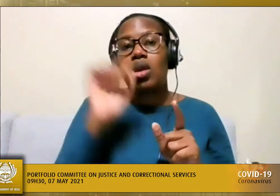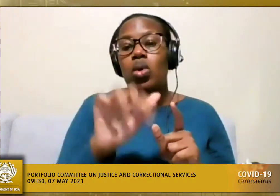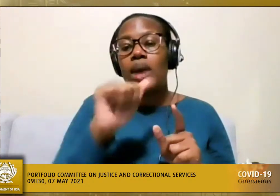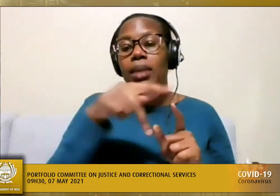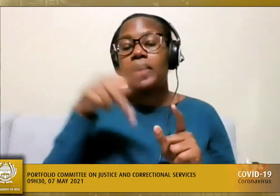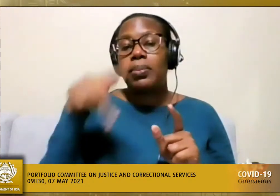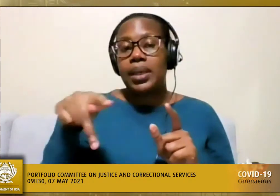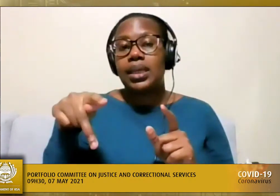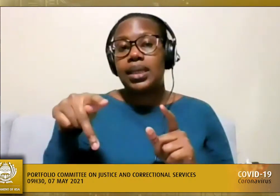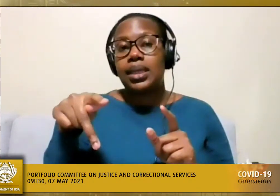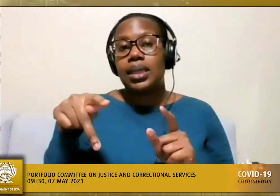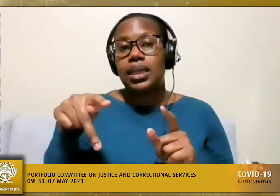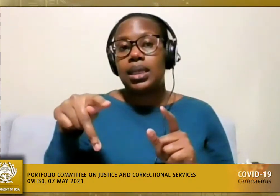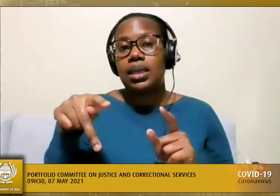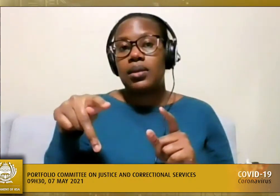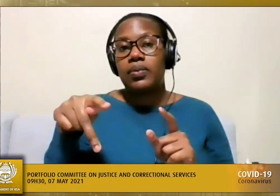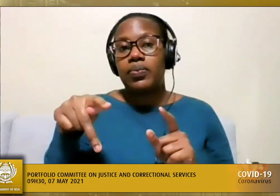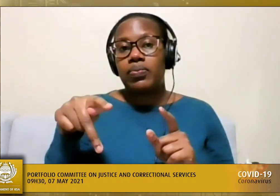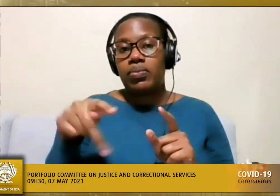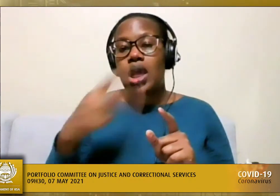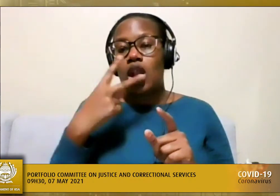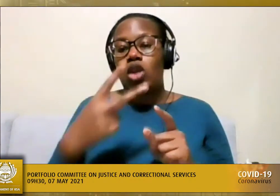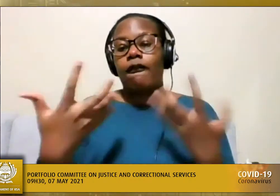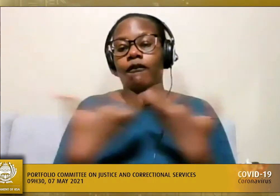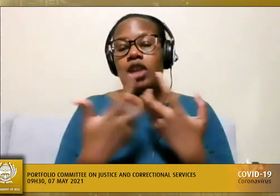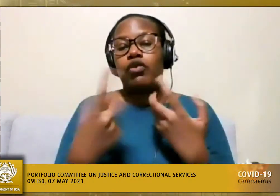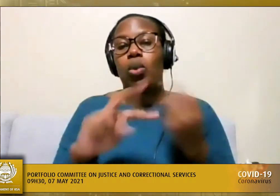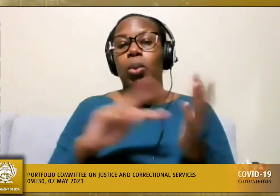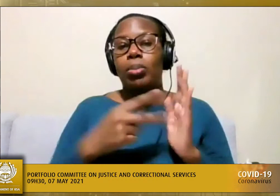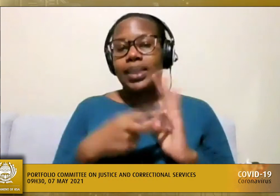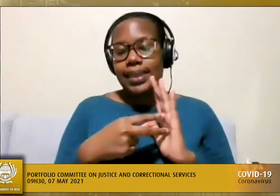is I think they are fit for purpose